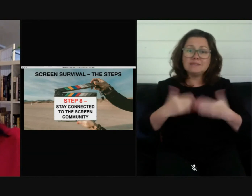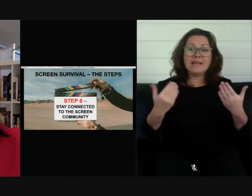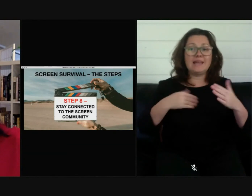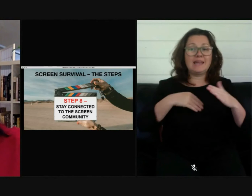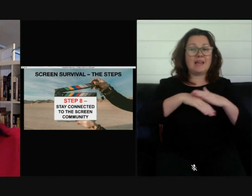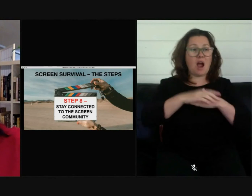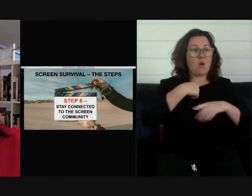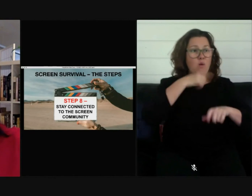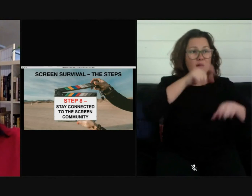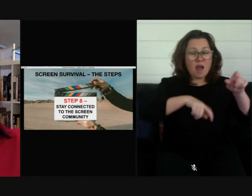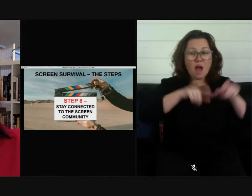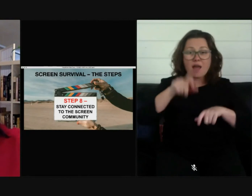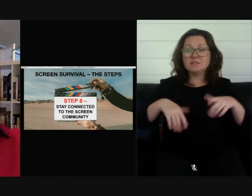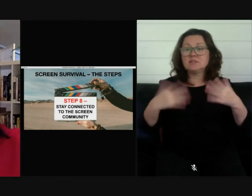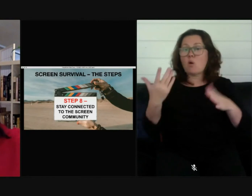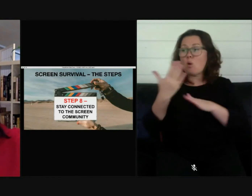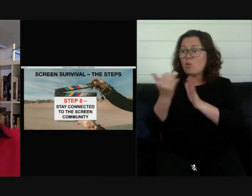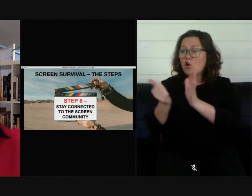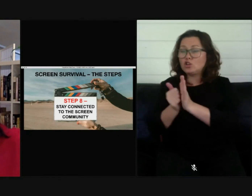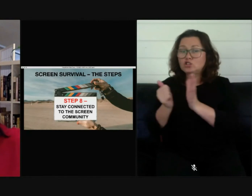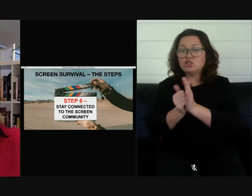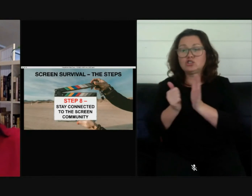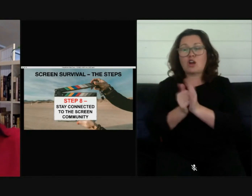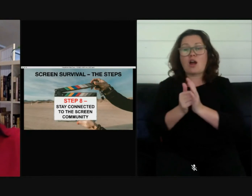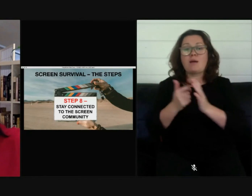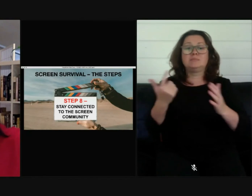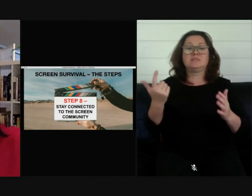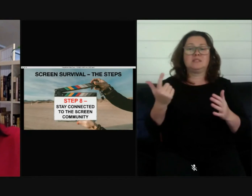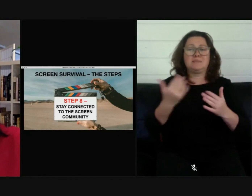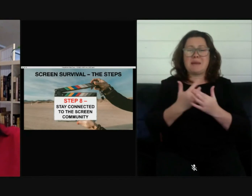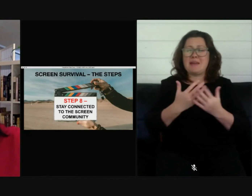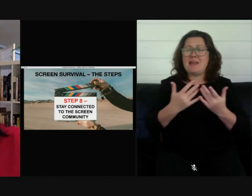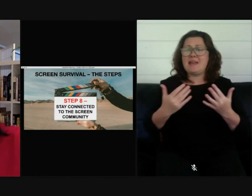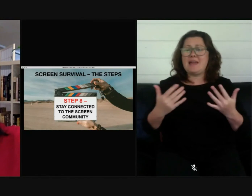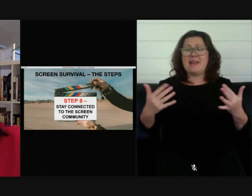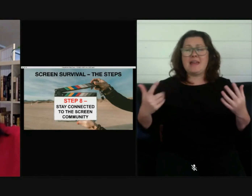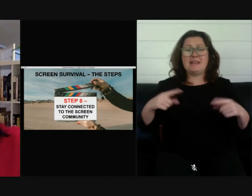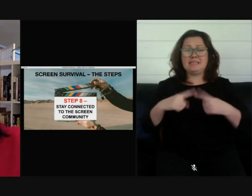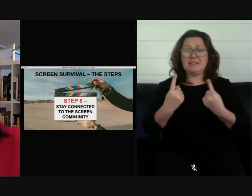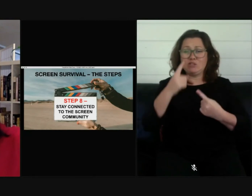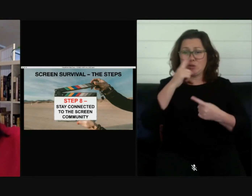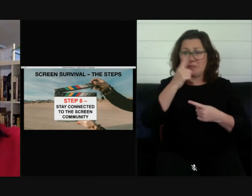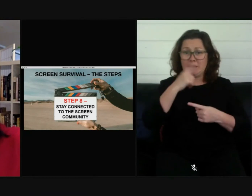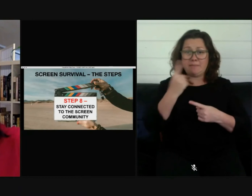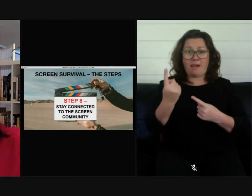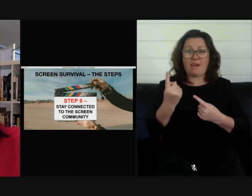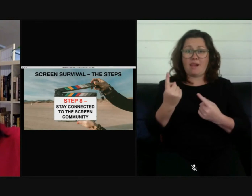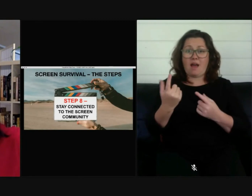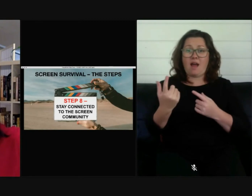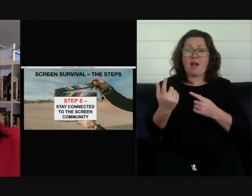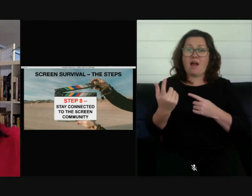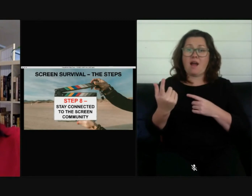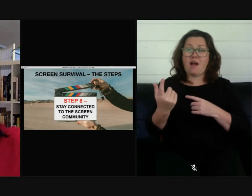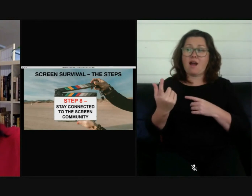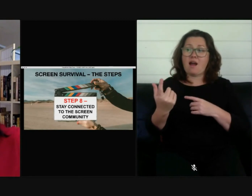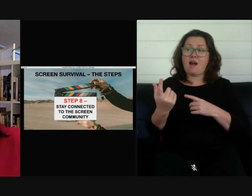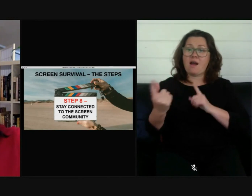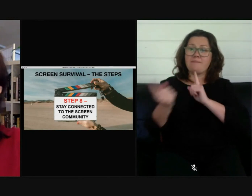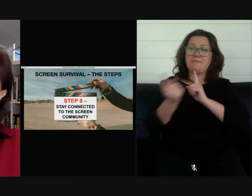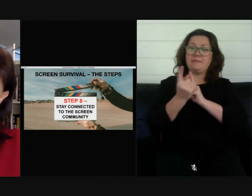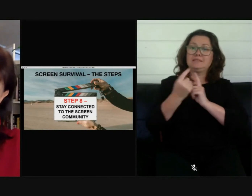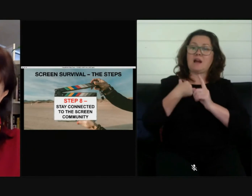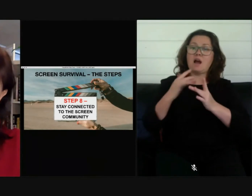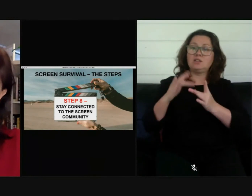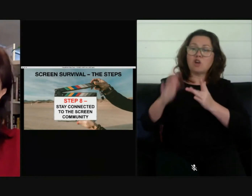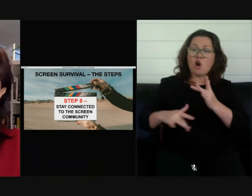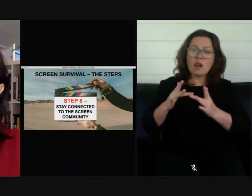hundreds of creative practitioners from all sectors are coming through our digital door at the moment. And so we're actually getting lots of tips and ideas from